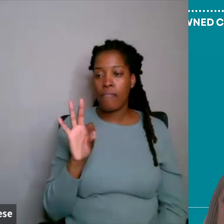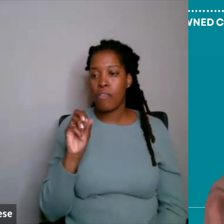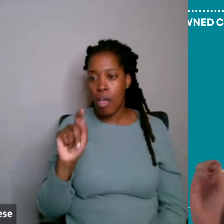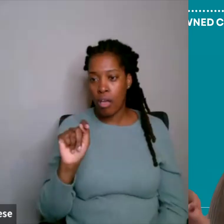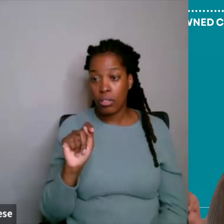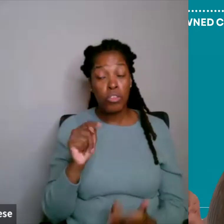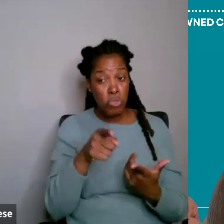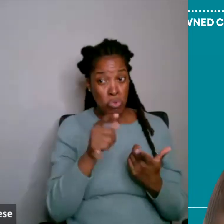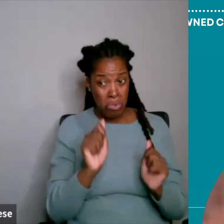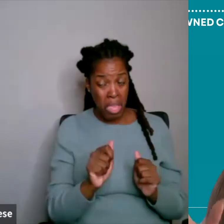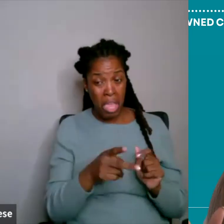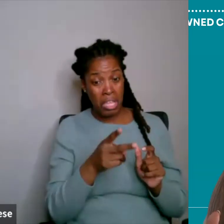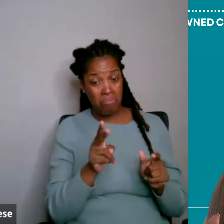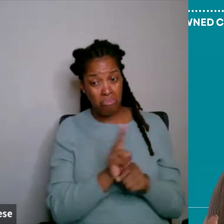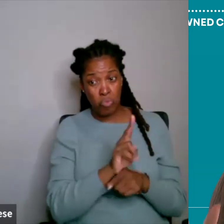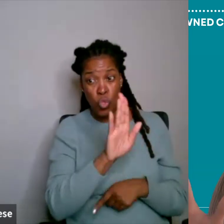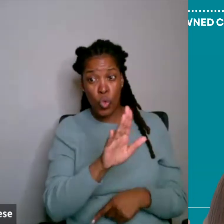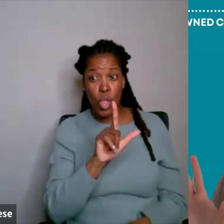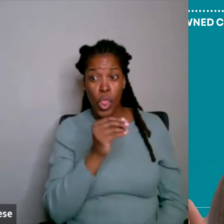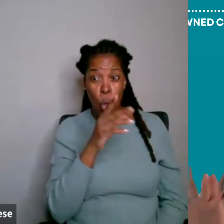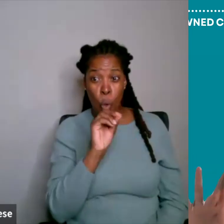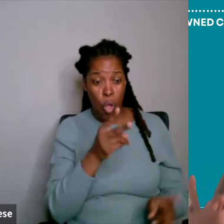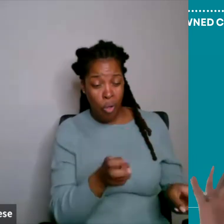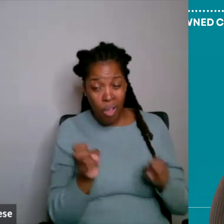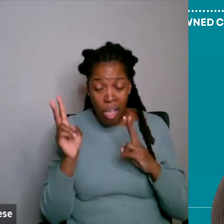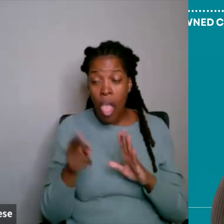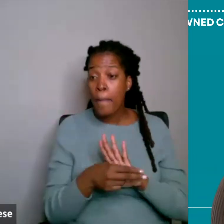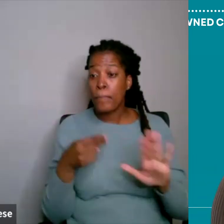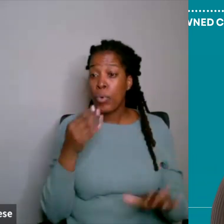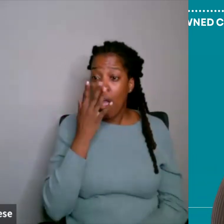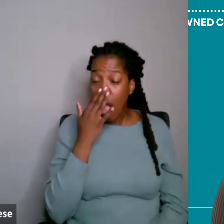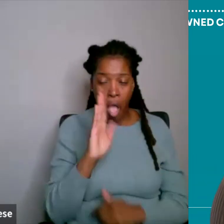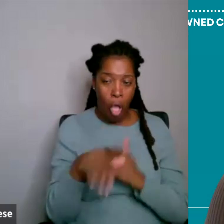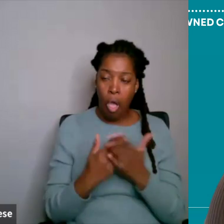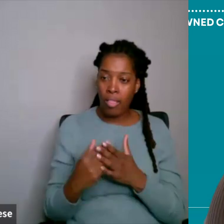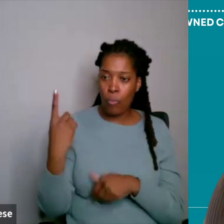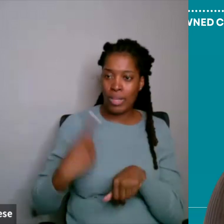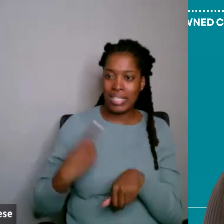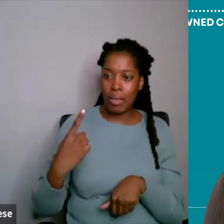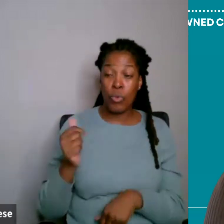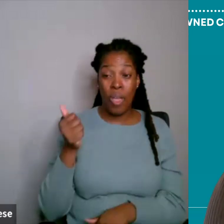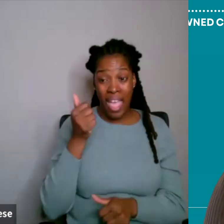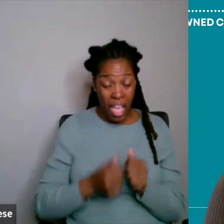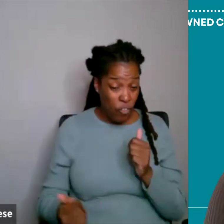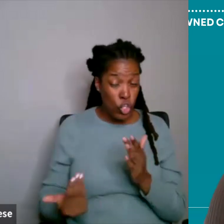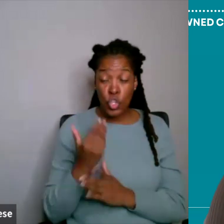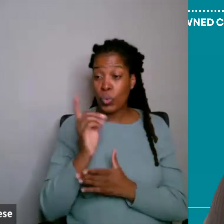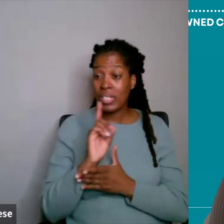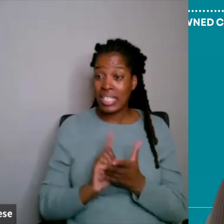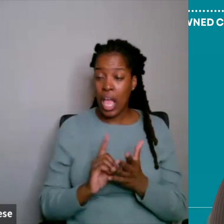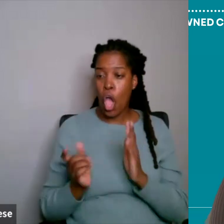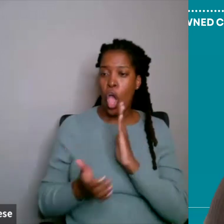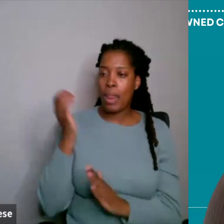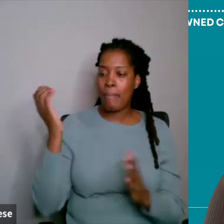logo and your brand colors all at once so that every single new design you create automatically matches your